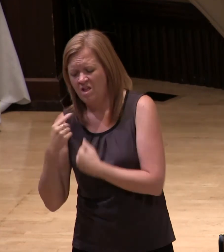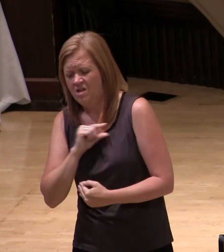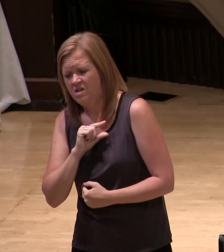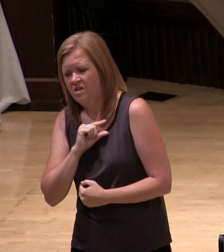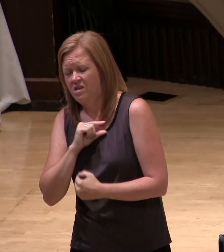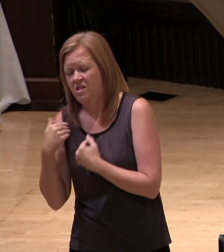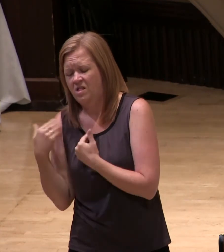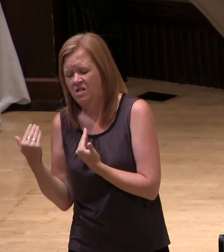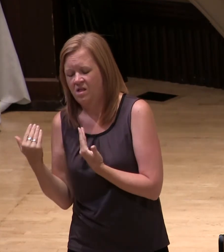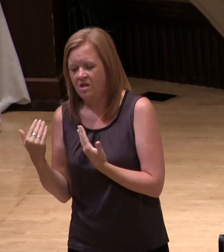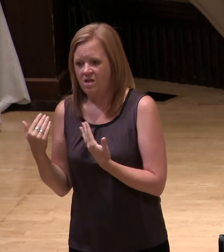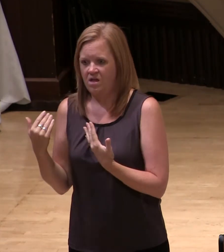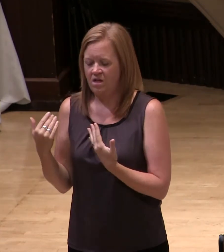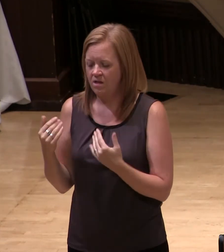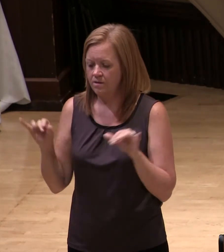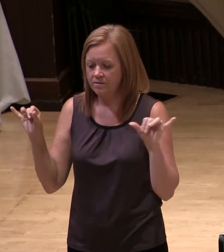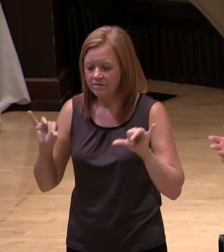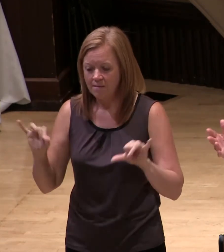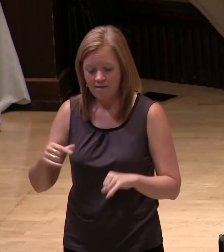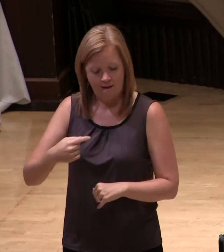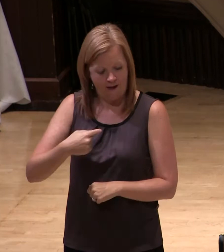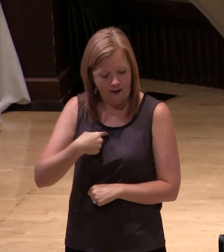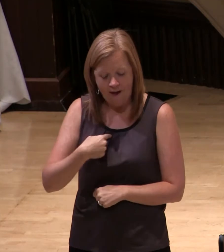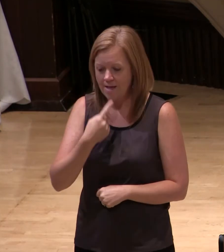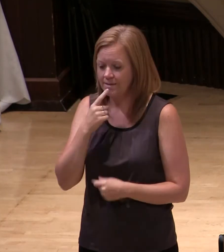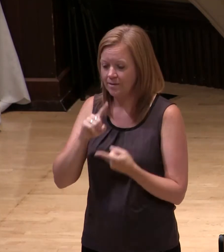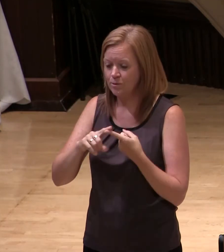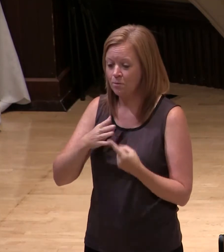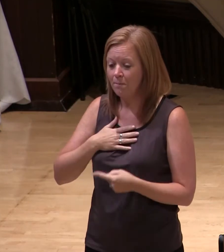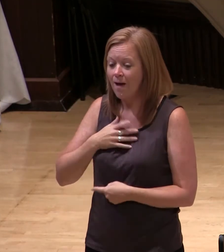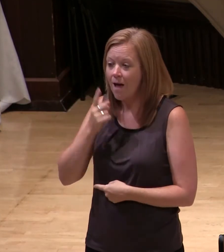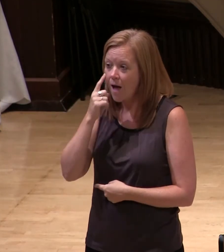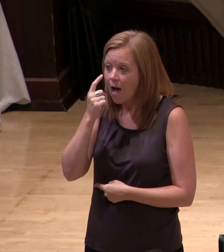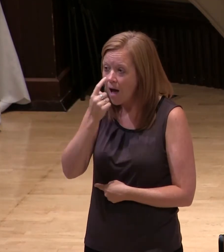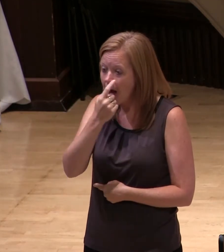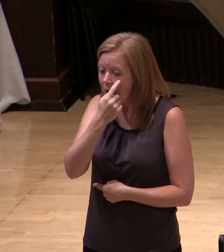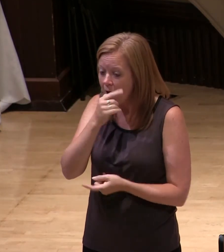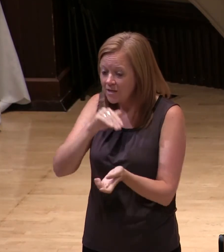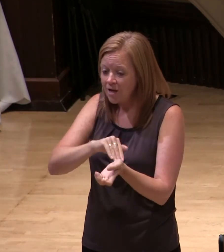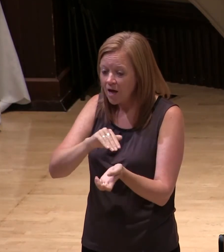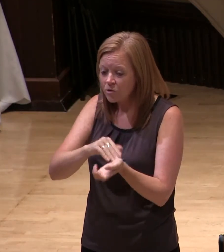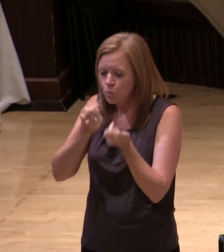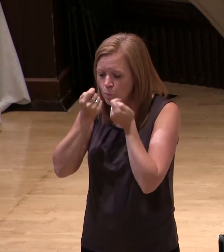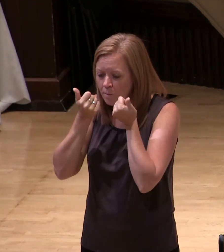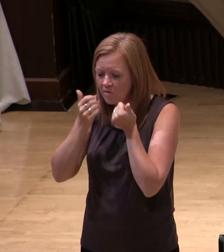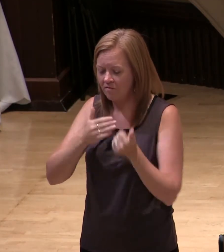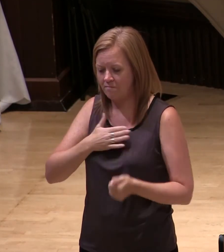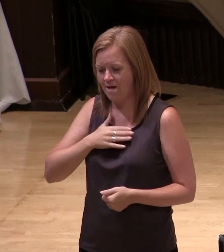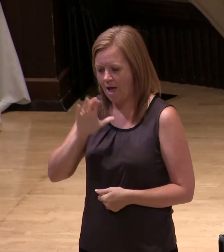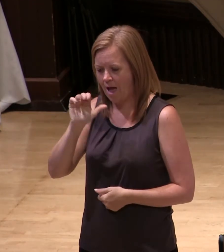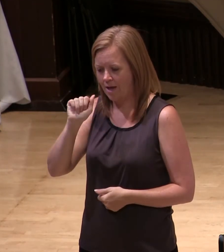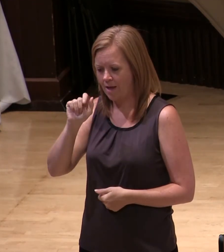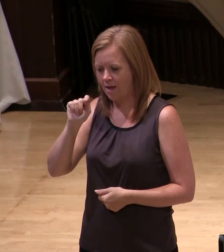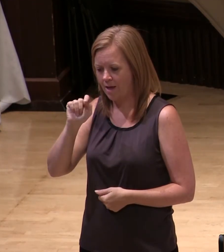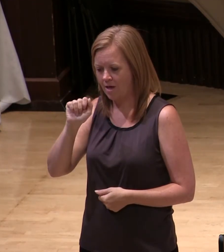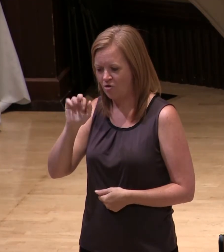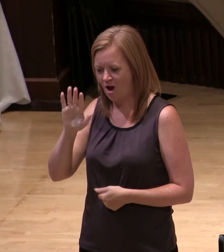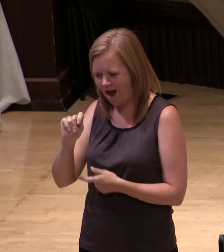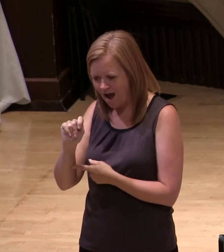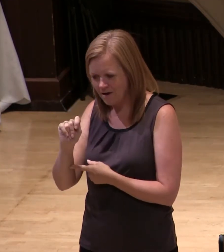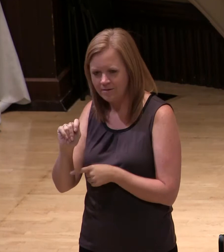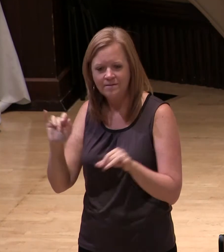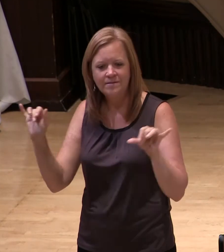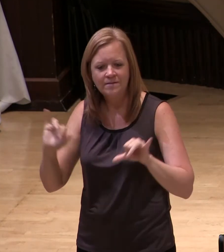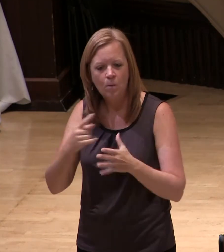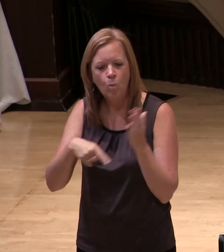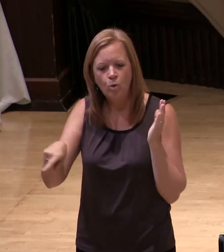them. It's the same thing I say to my eye doctor, the one who removed my cataracts every time I see him. It's the same thing